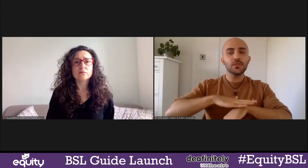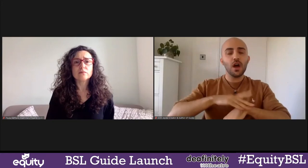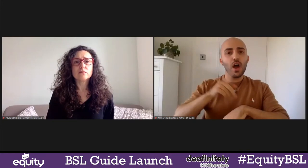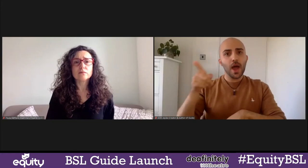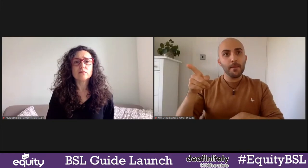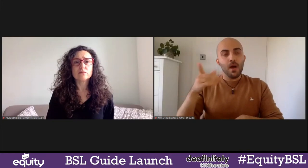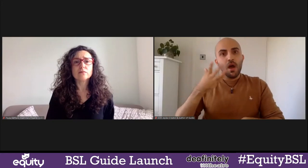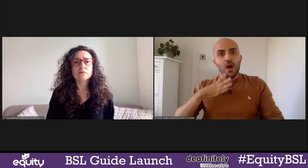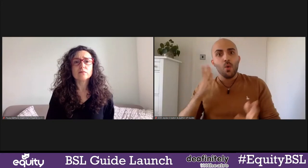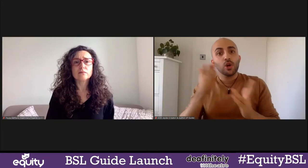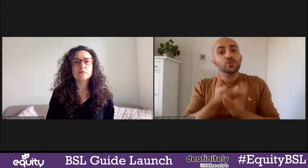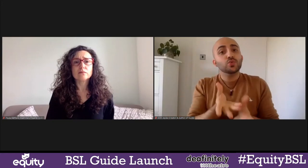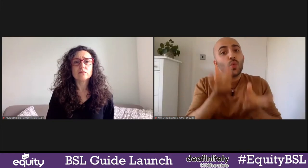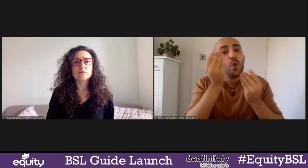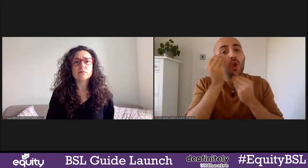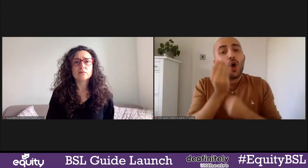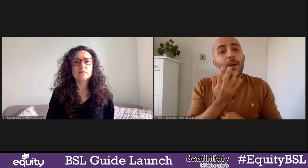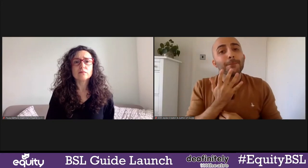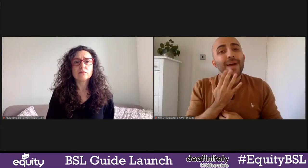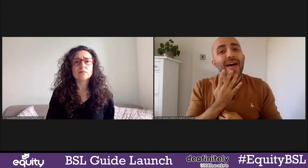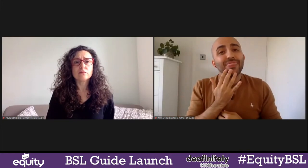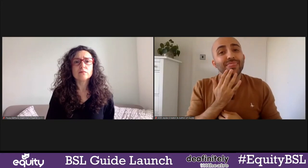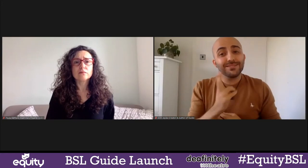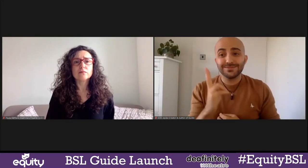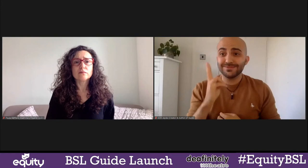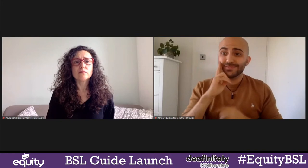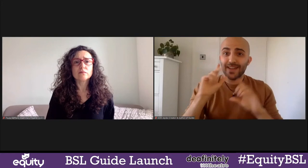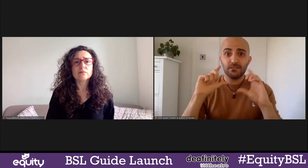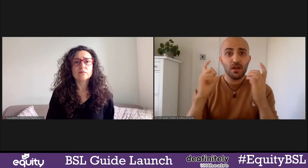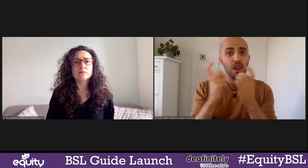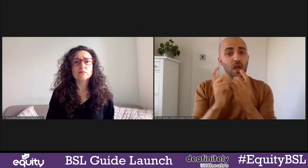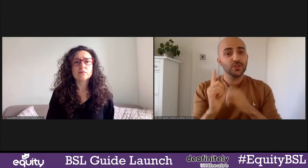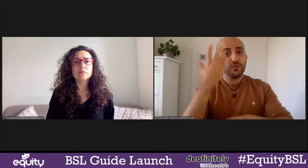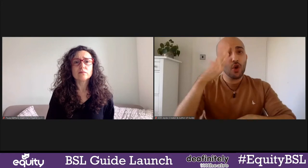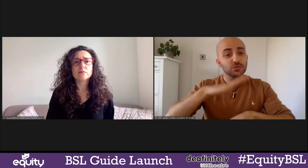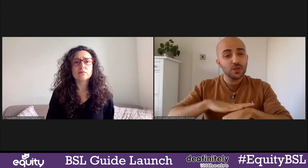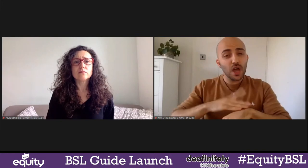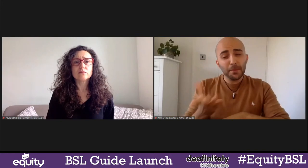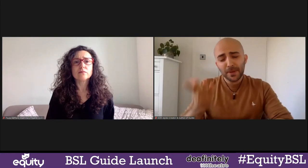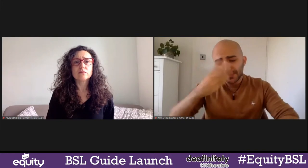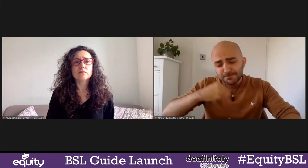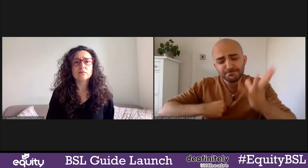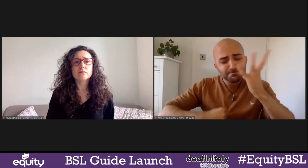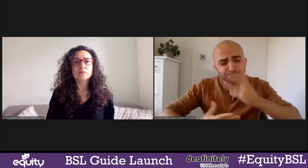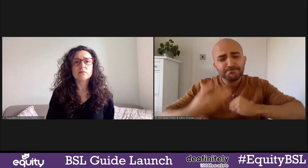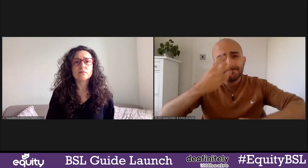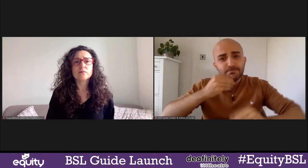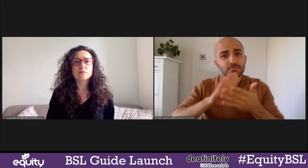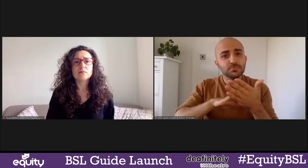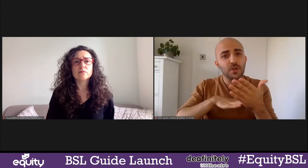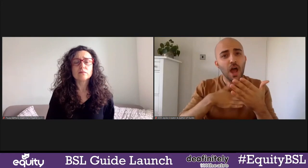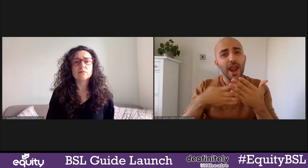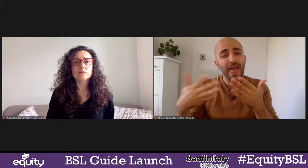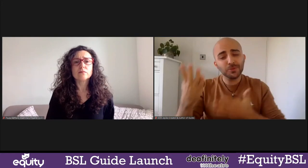At the time, he wanted to come here to learn maths. There was a college where deaf people could go, he could